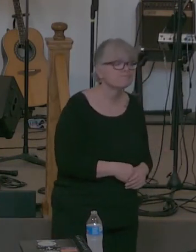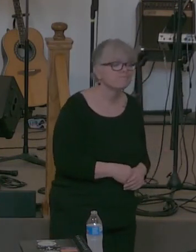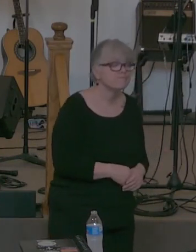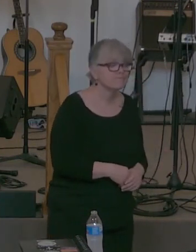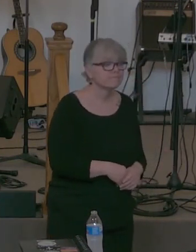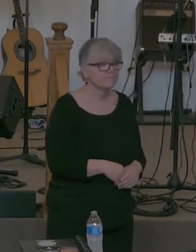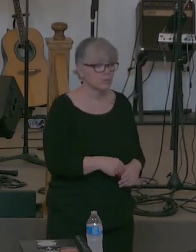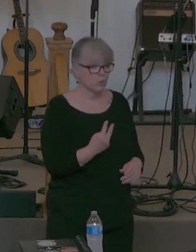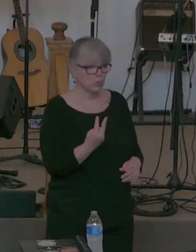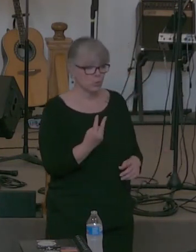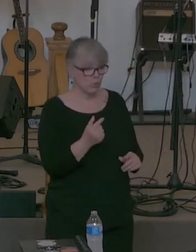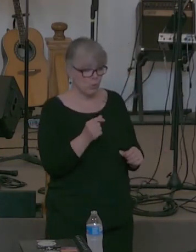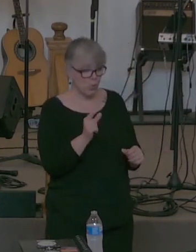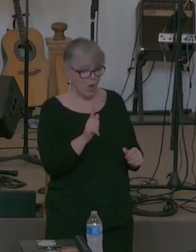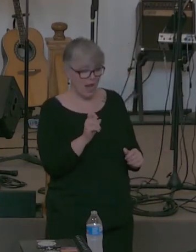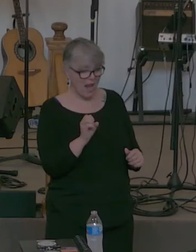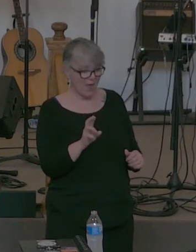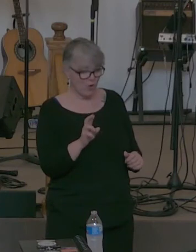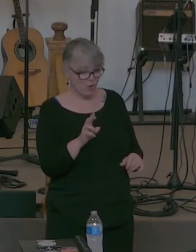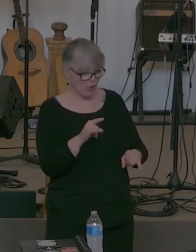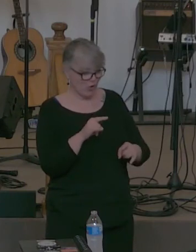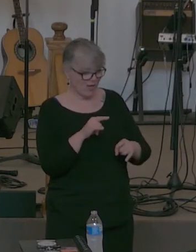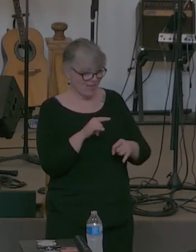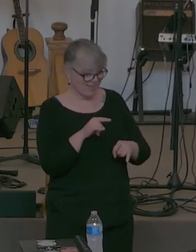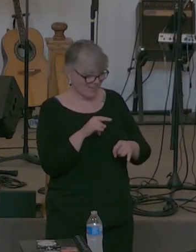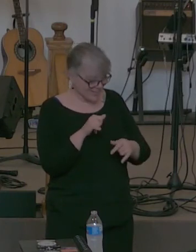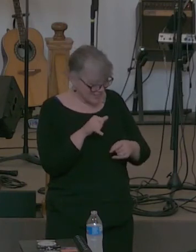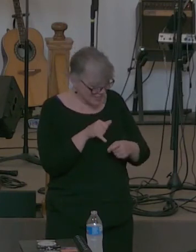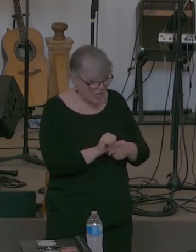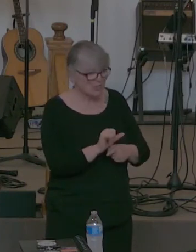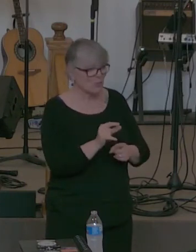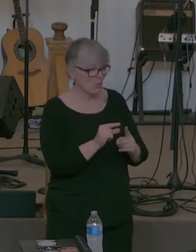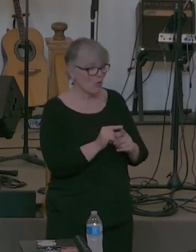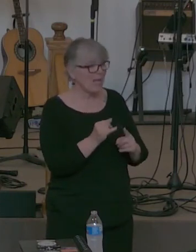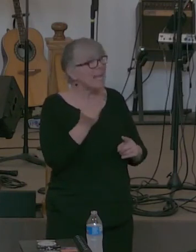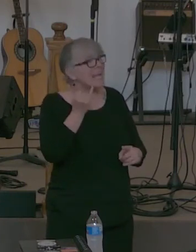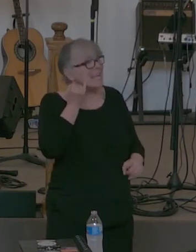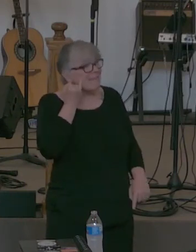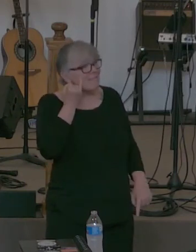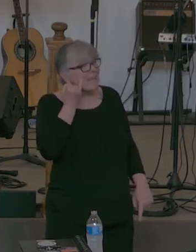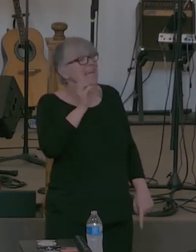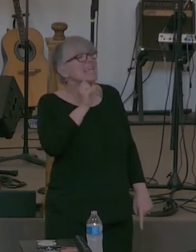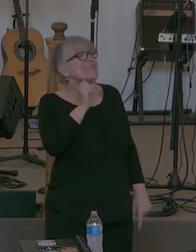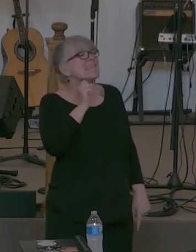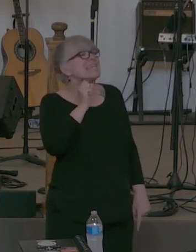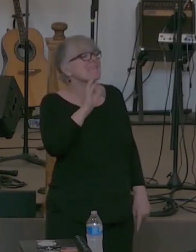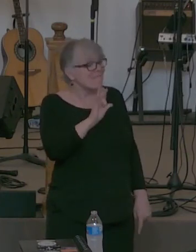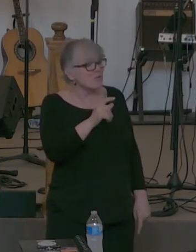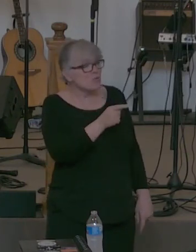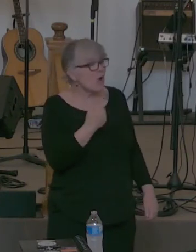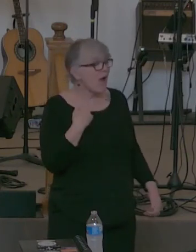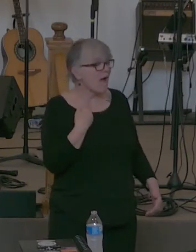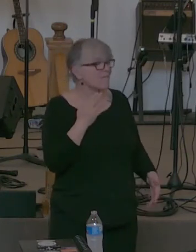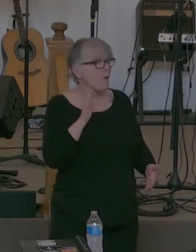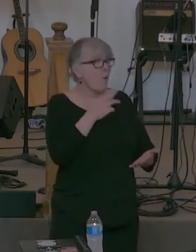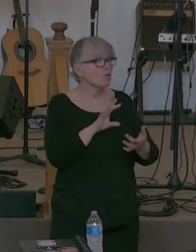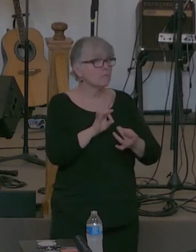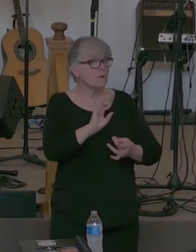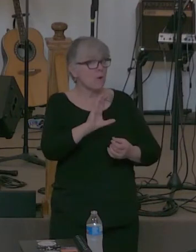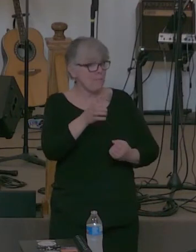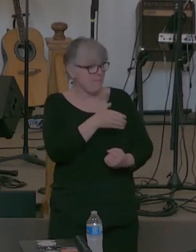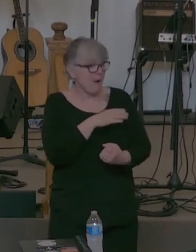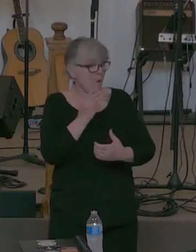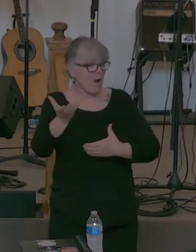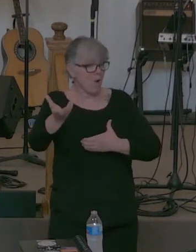Here's that two-letter cuss word again. If you've got the power of the Holy Holy Spirit living within you, we should